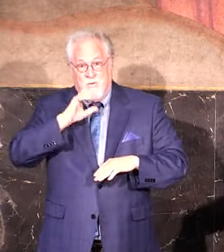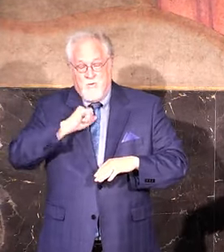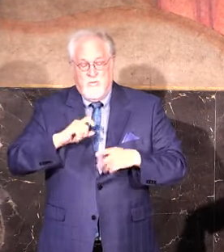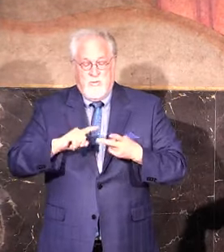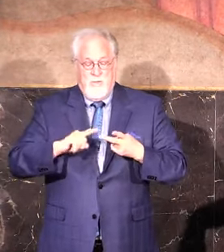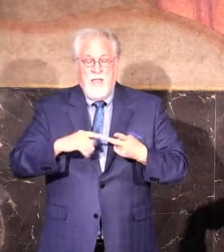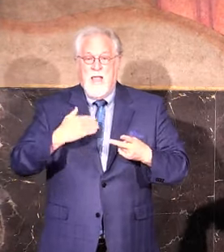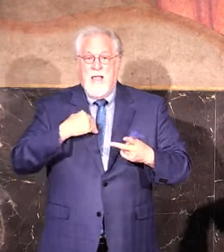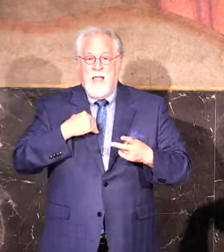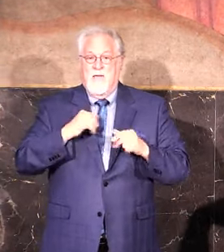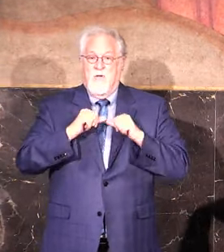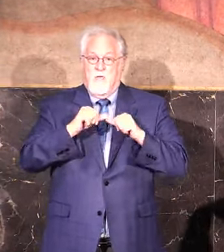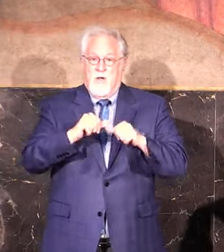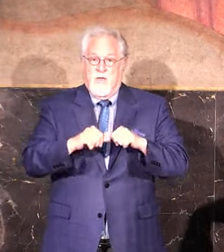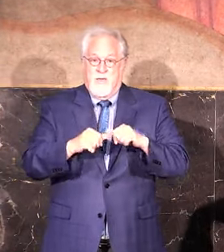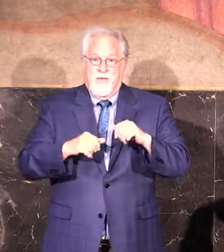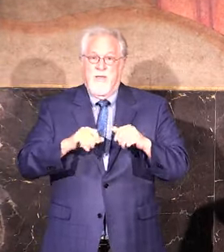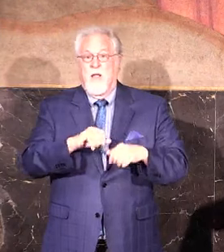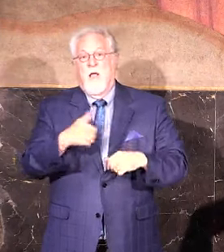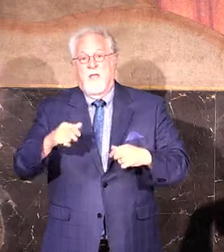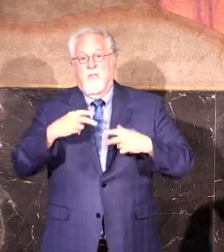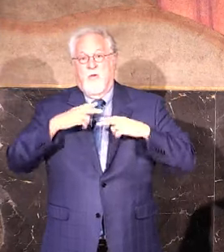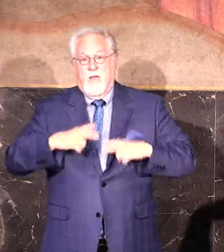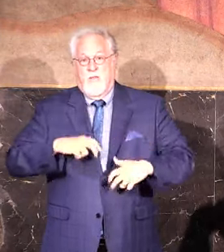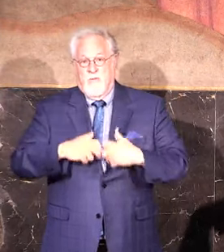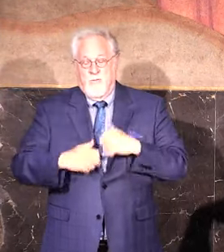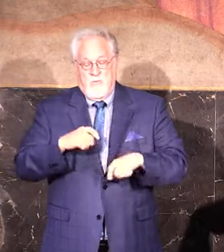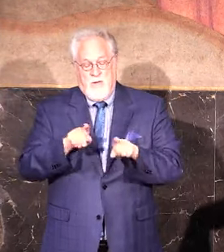chronic underlying comorbid health condition, such as